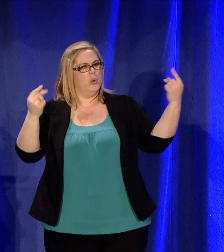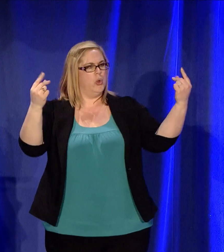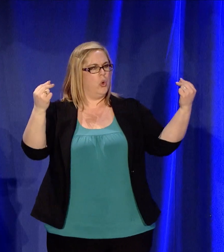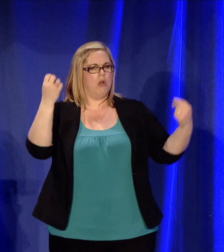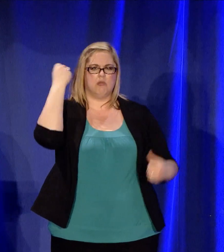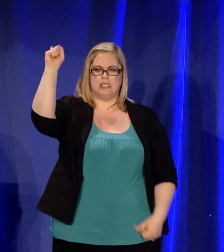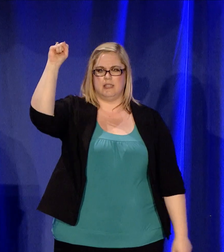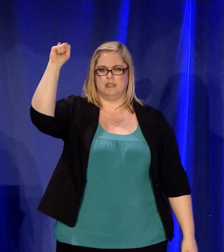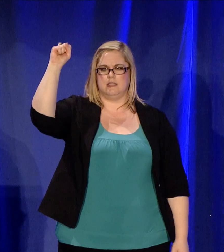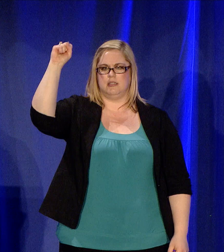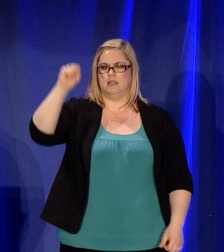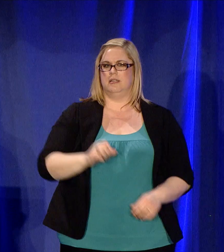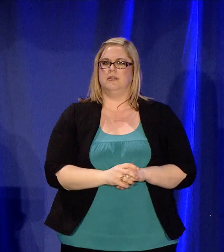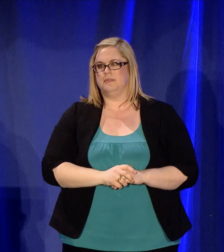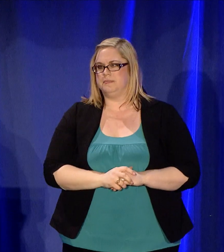do?